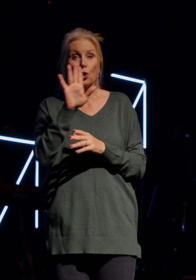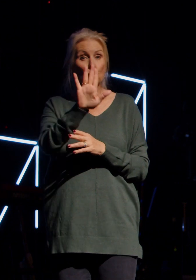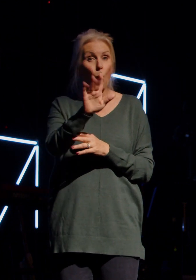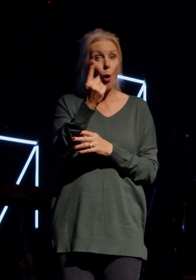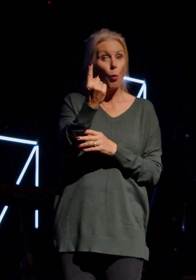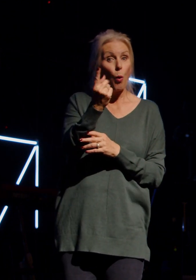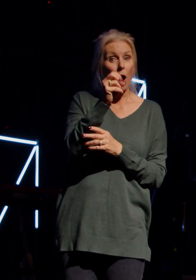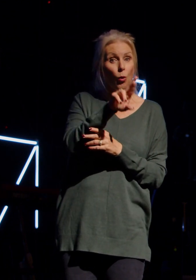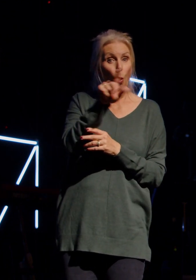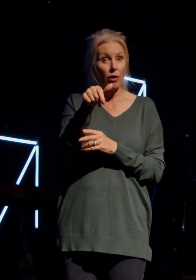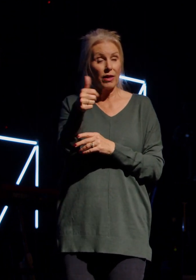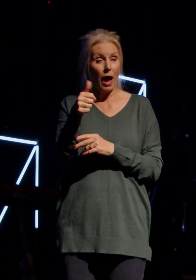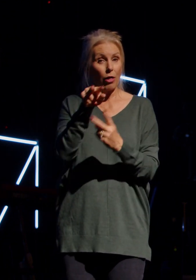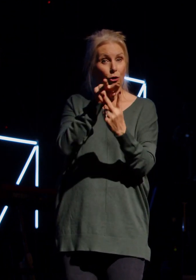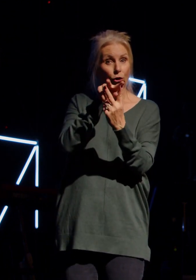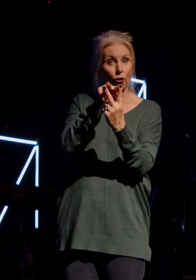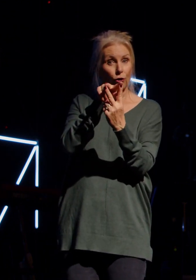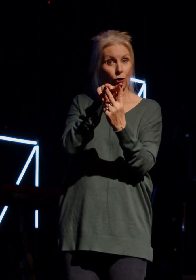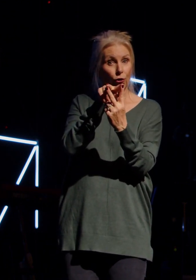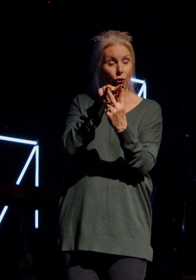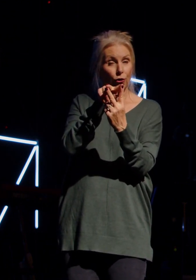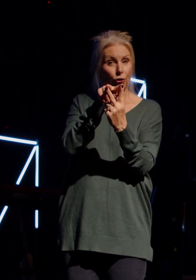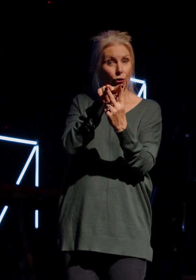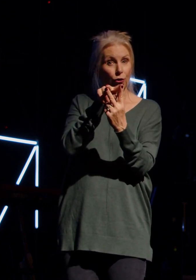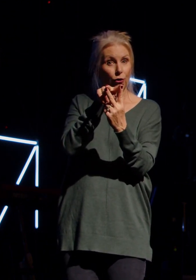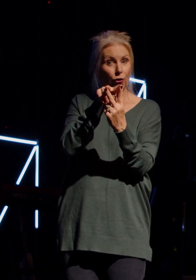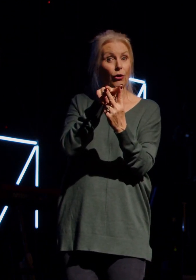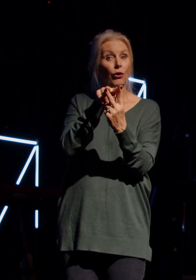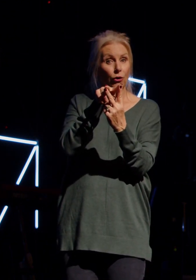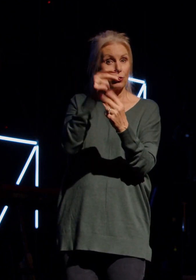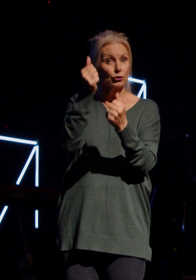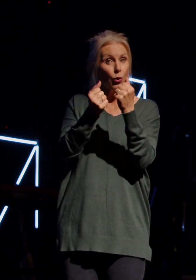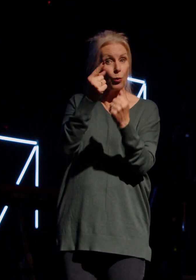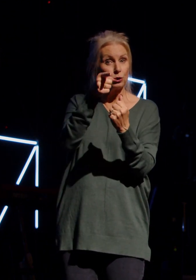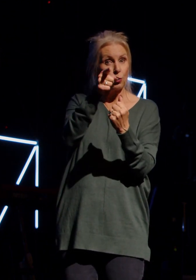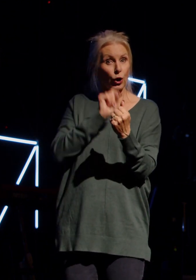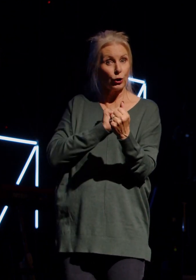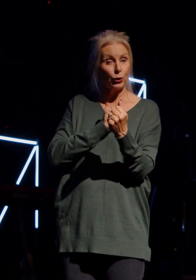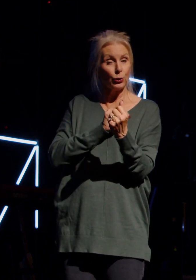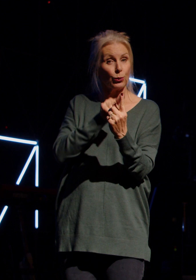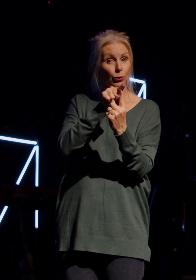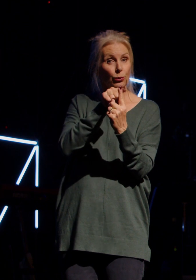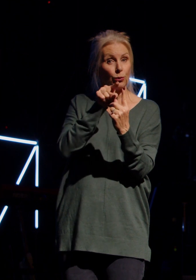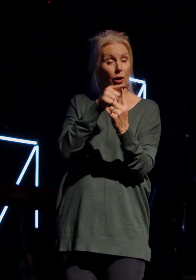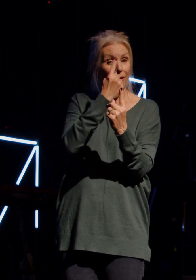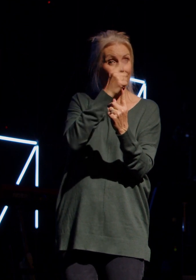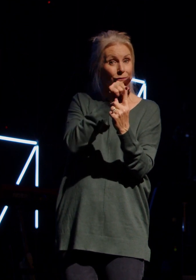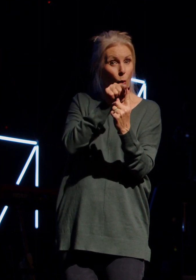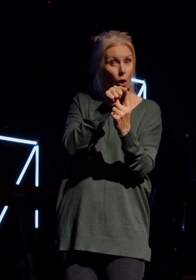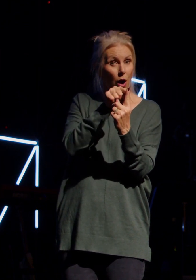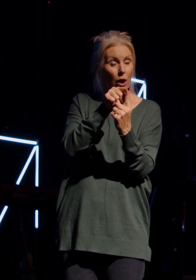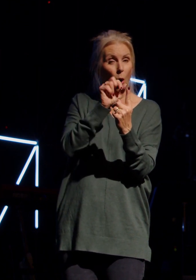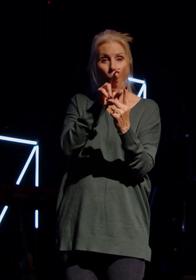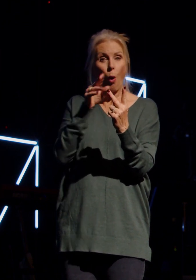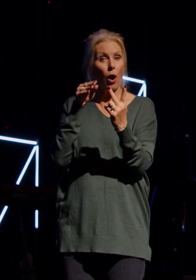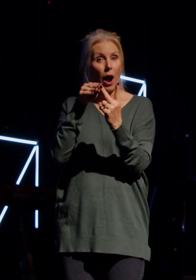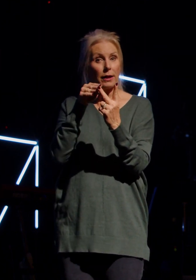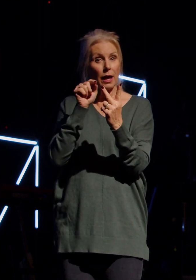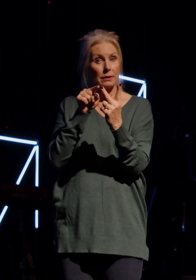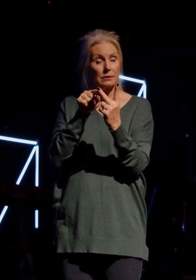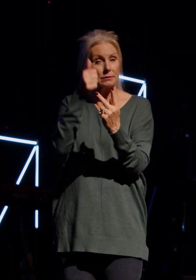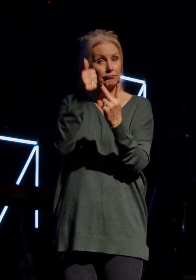other. And that's something that's tough to think about. Because that's what Jesus says, makes it very clear in Matthew. You're either for me or you're against